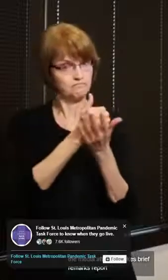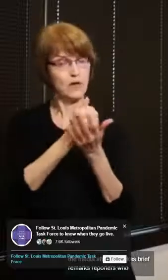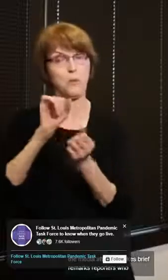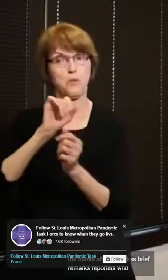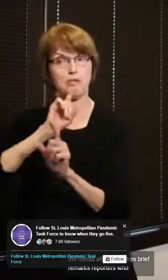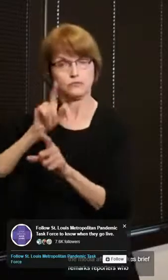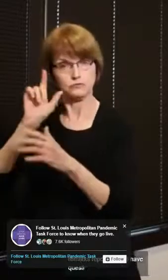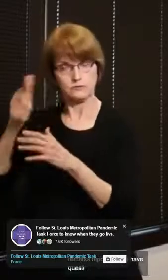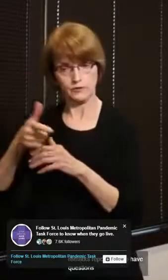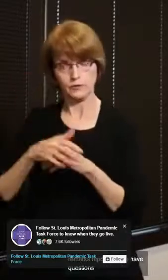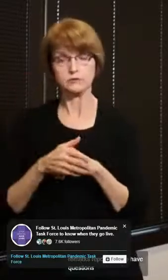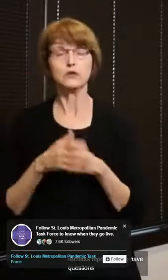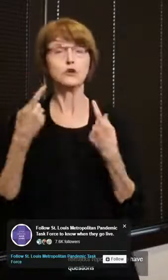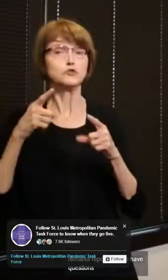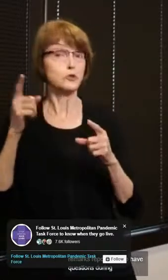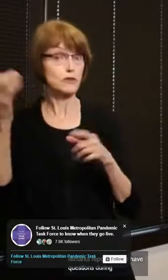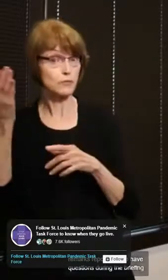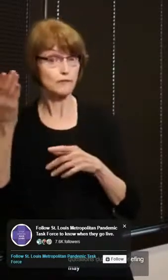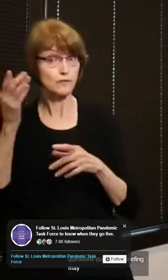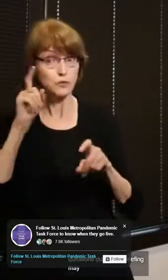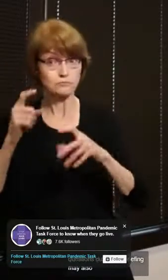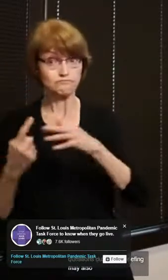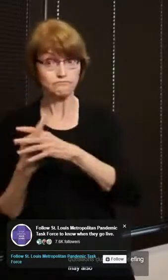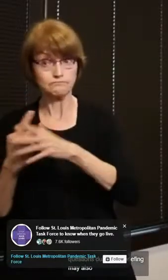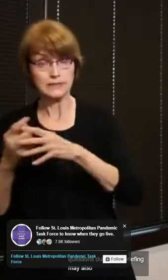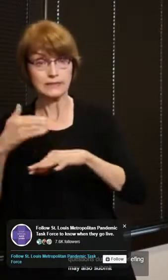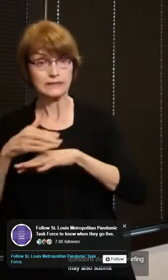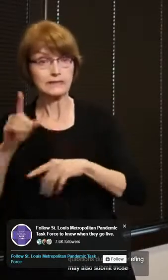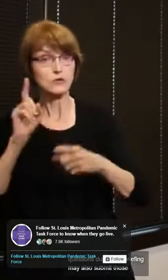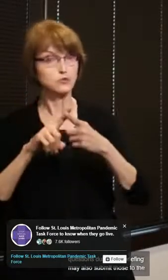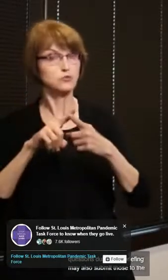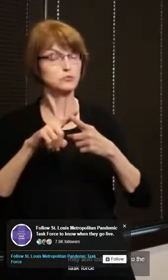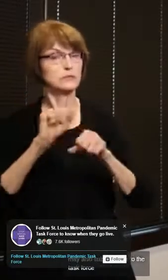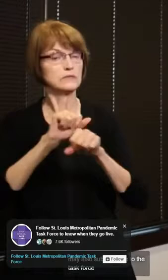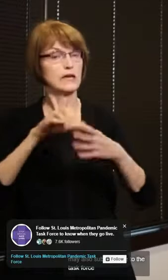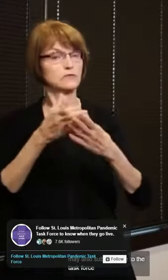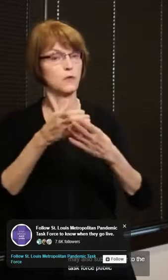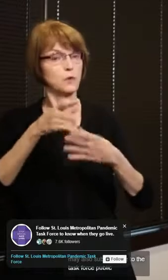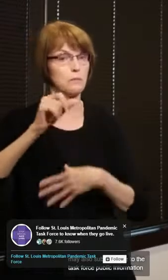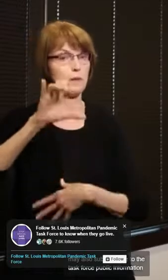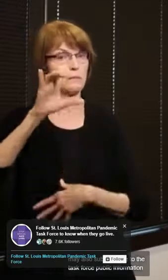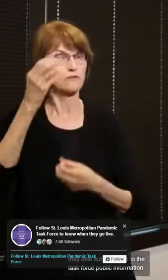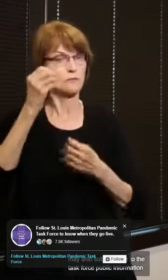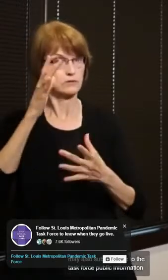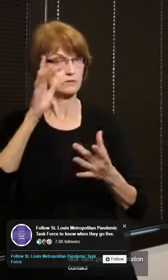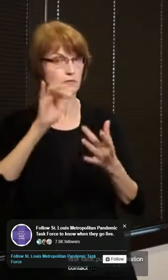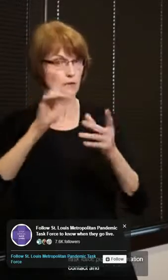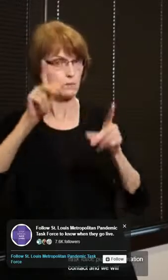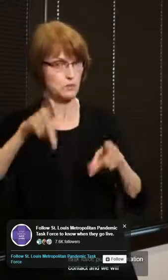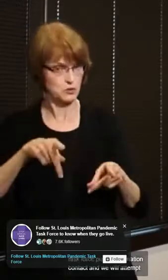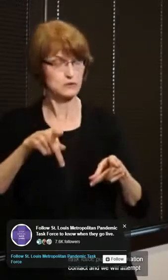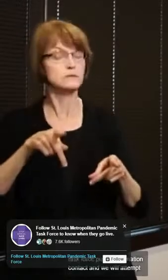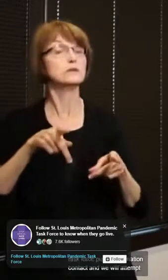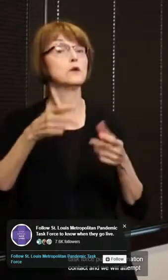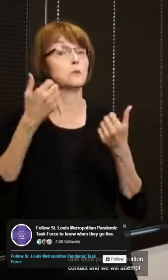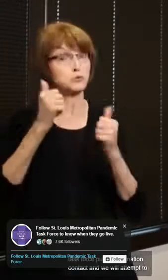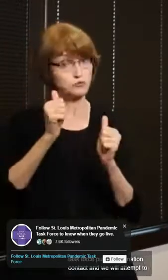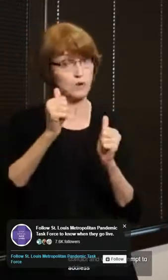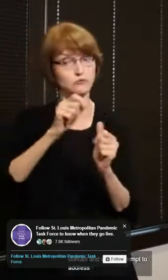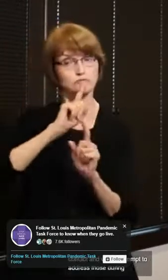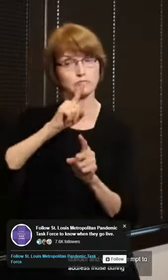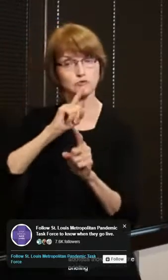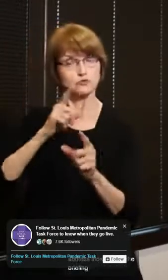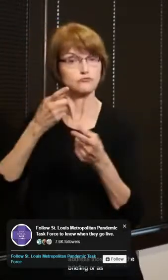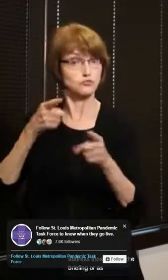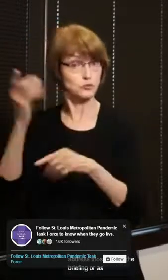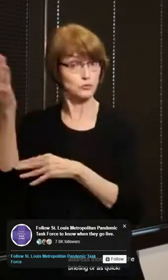reporters who have questions during the briefing may also submit those to the Task Force Public Information Contact, and we will attempt to address those during the briefing or